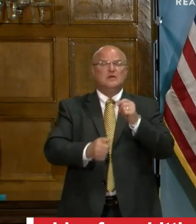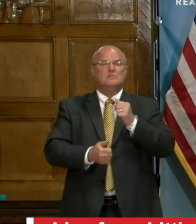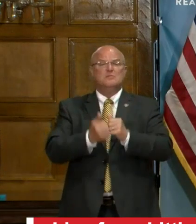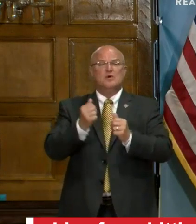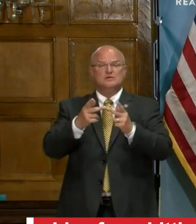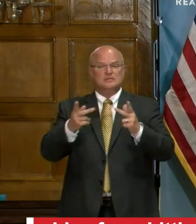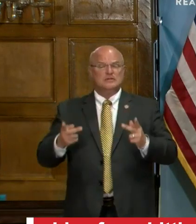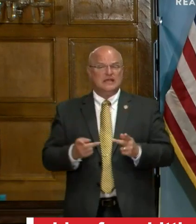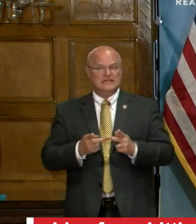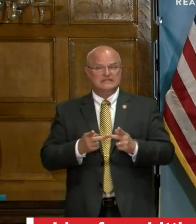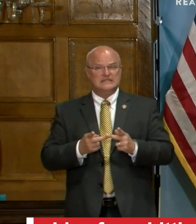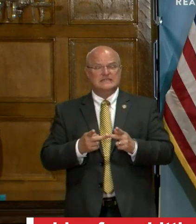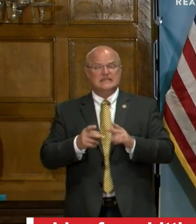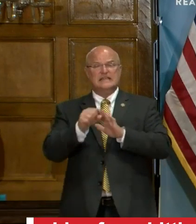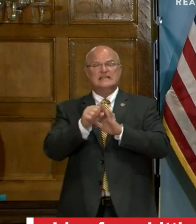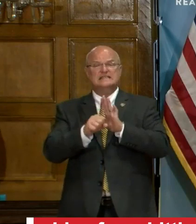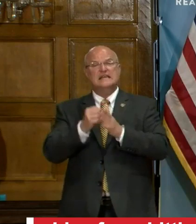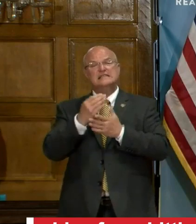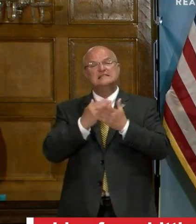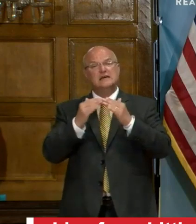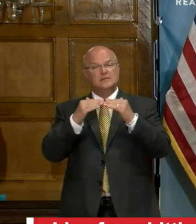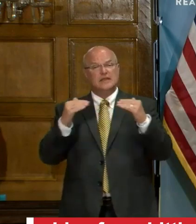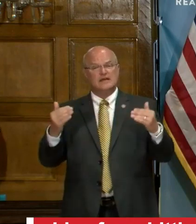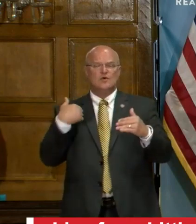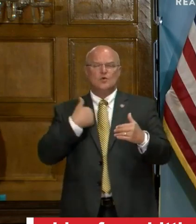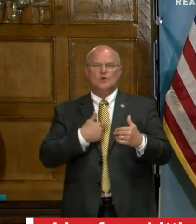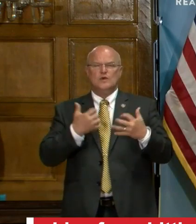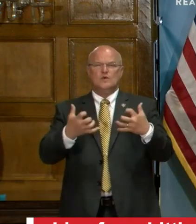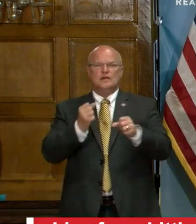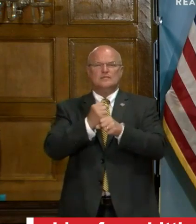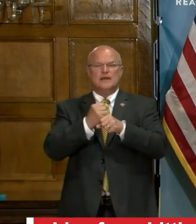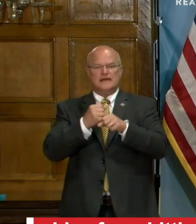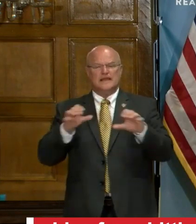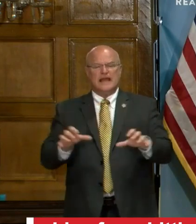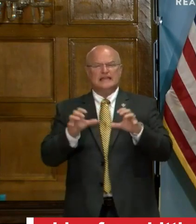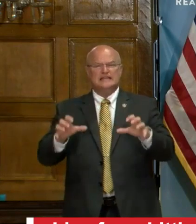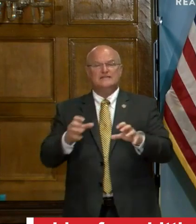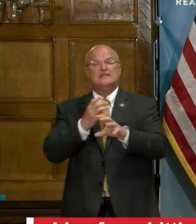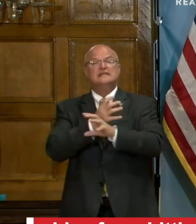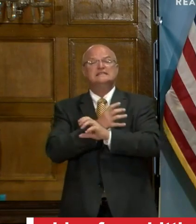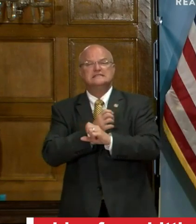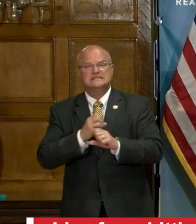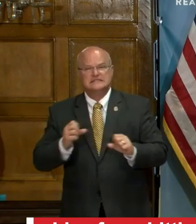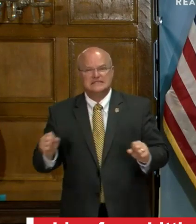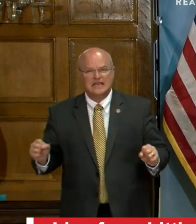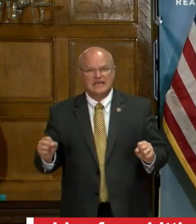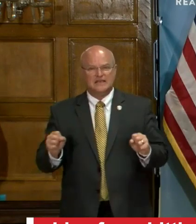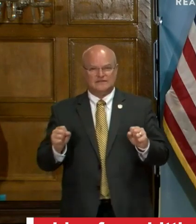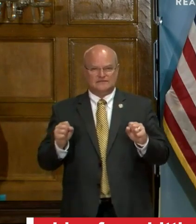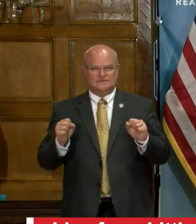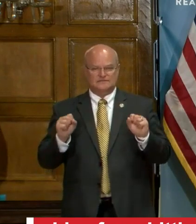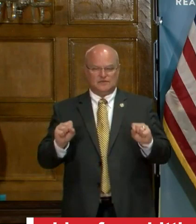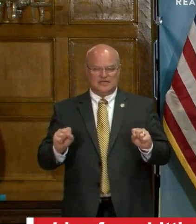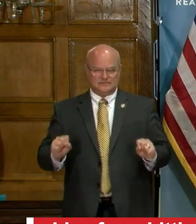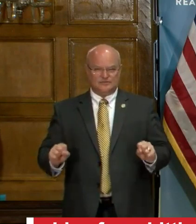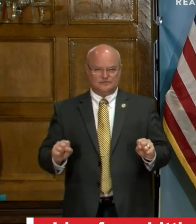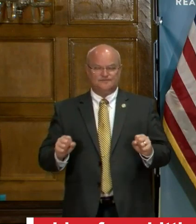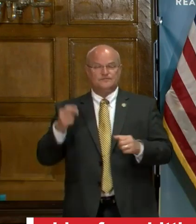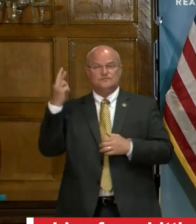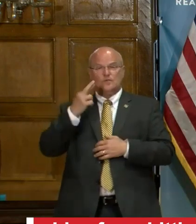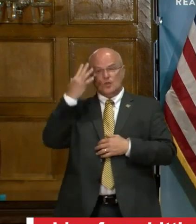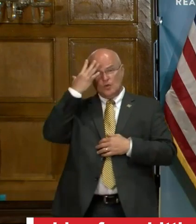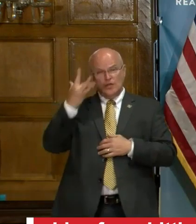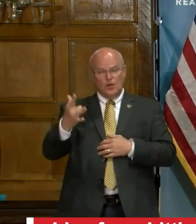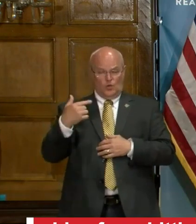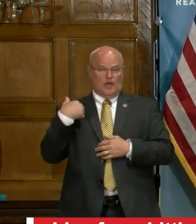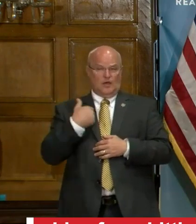of our communities in the state at some level, and we want to make these activities as safe for children as possible. And that's the reason